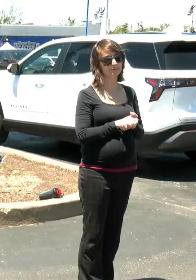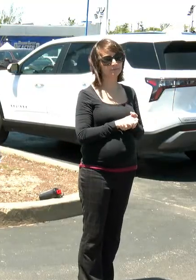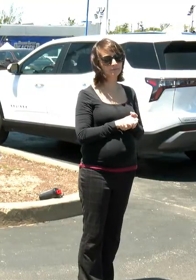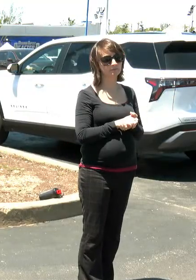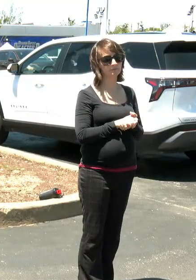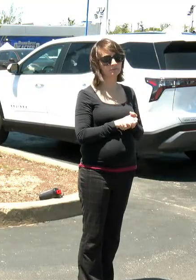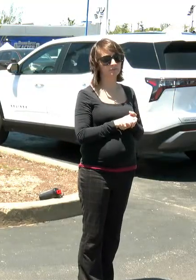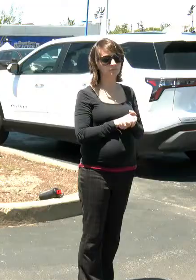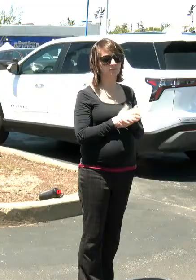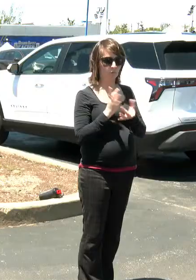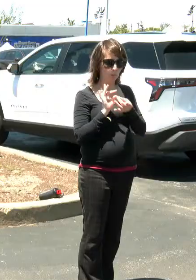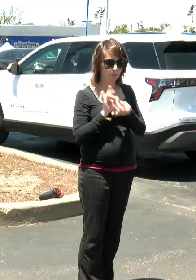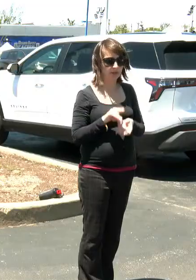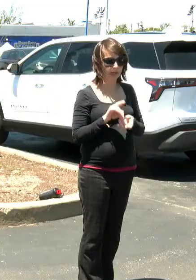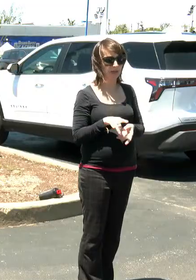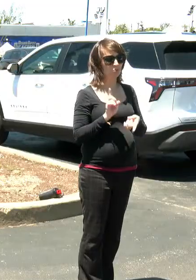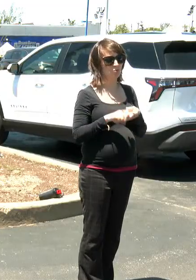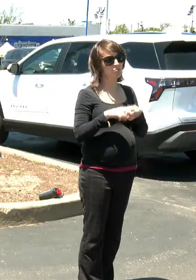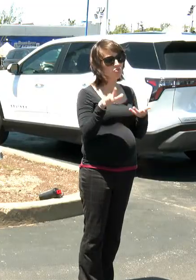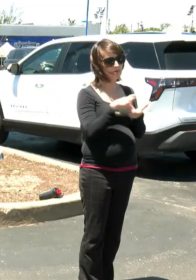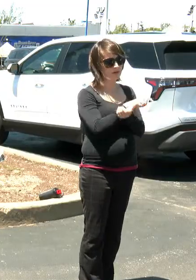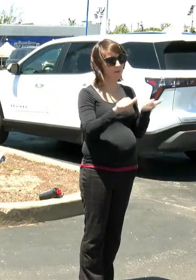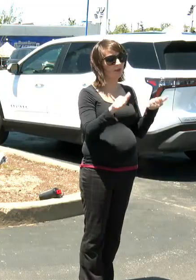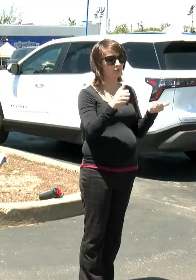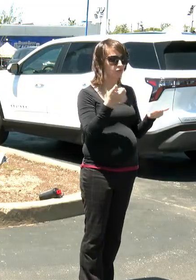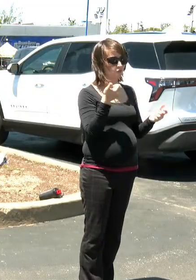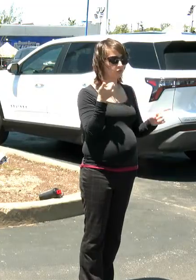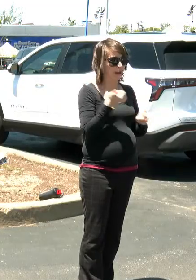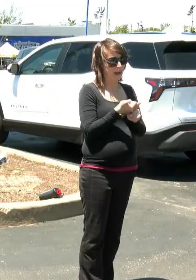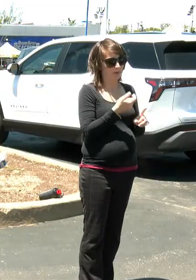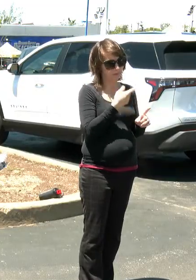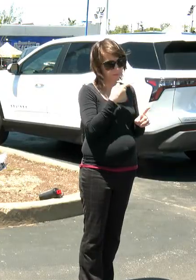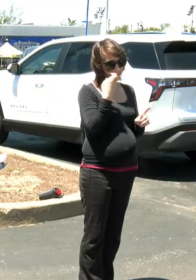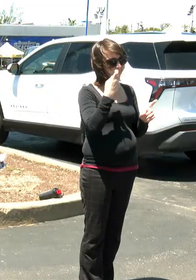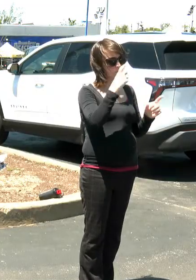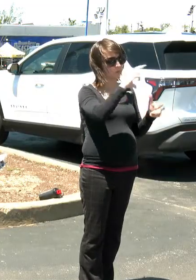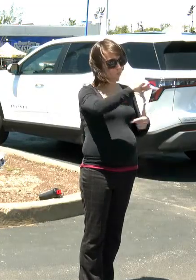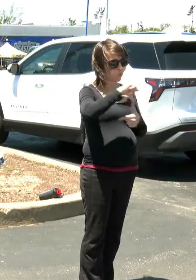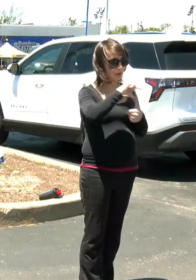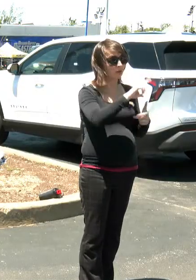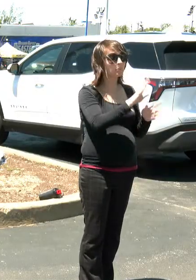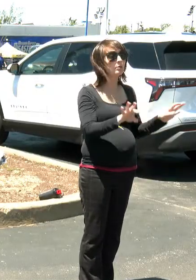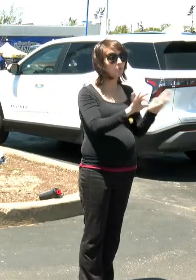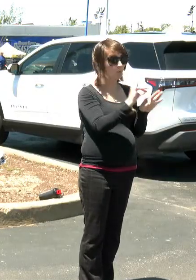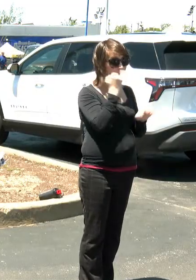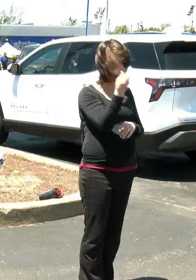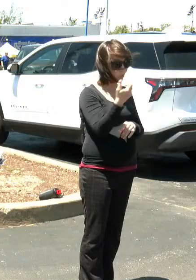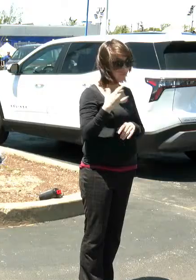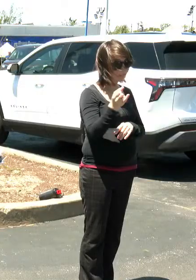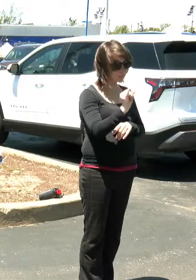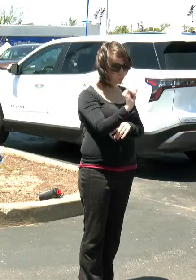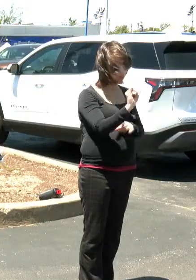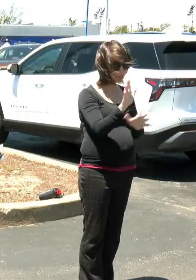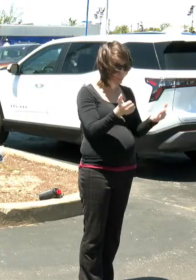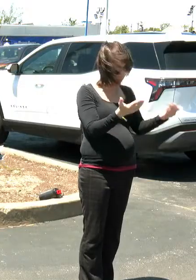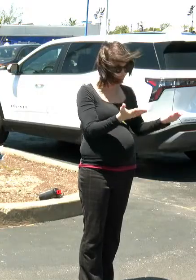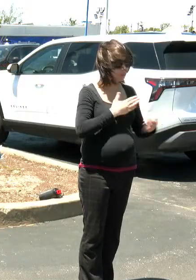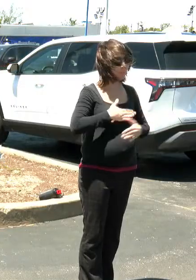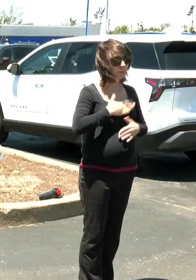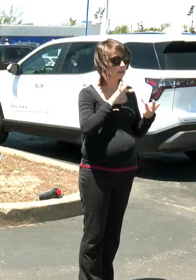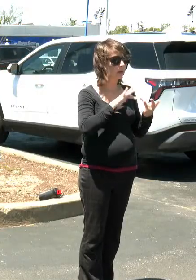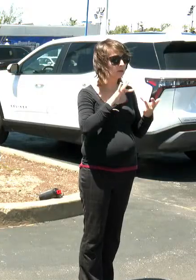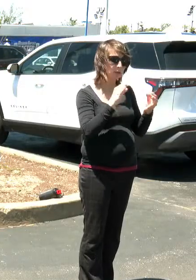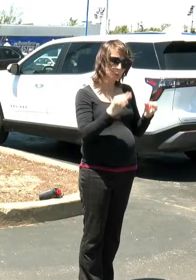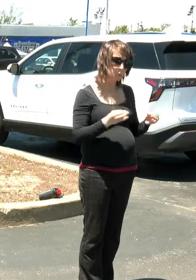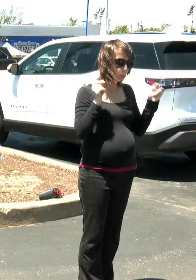in the damage withstood by the tornado. It's important, if you do have an insurance carrier, to contact them as soon as